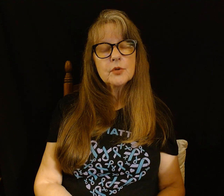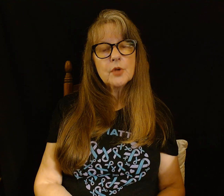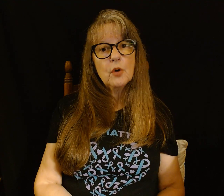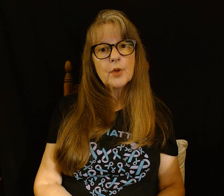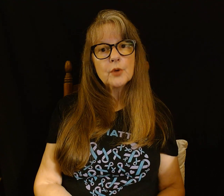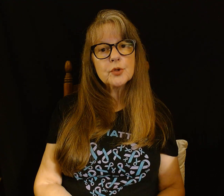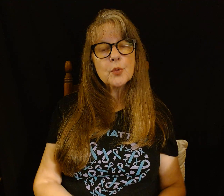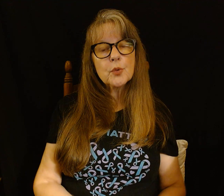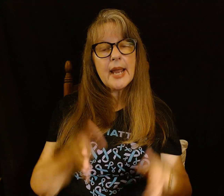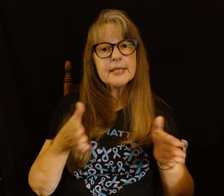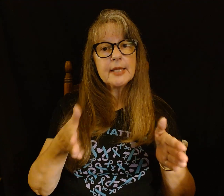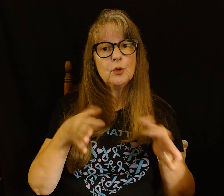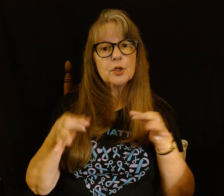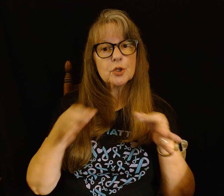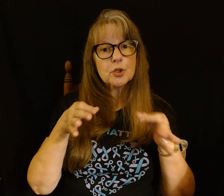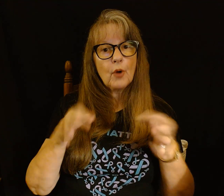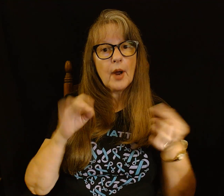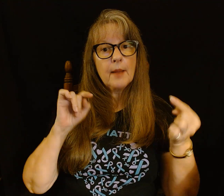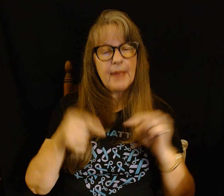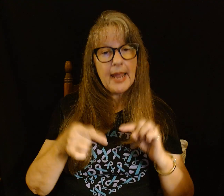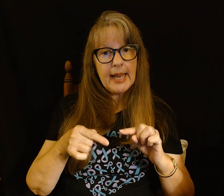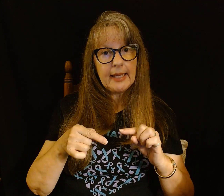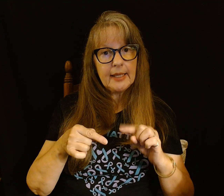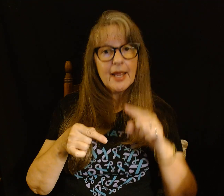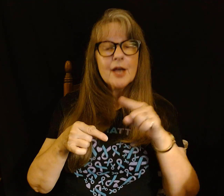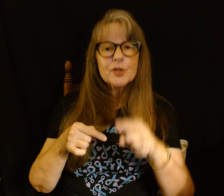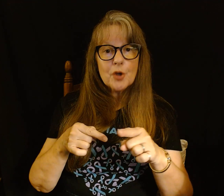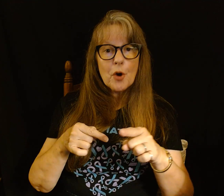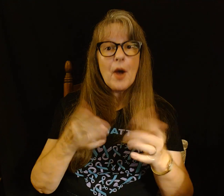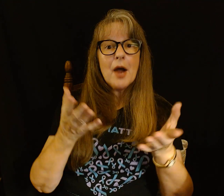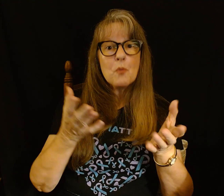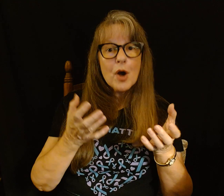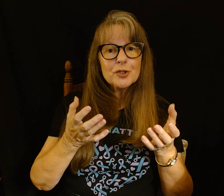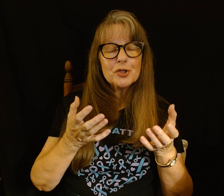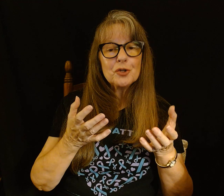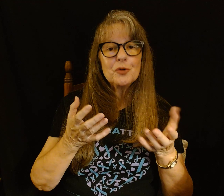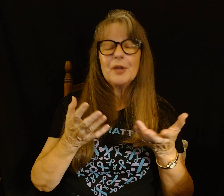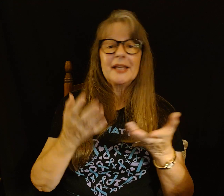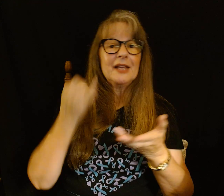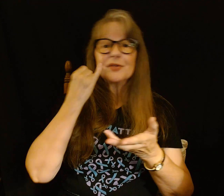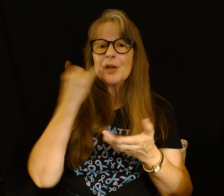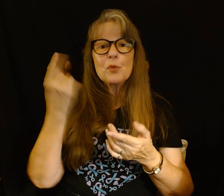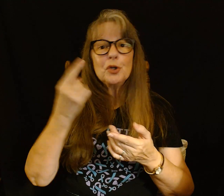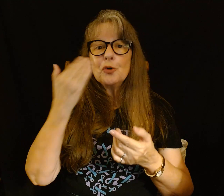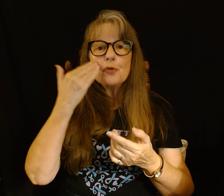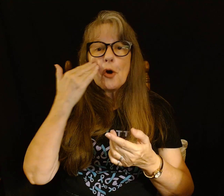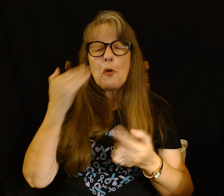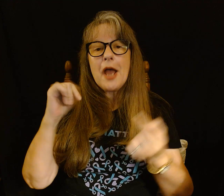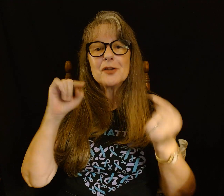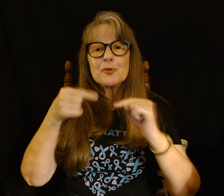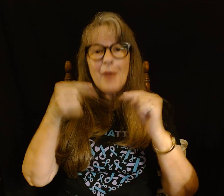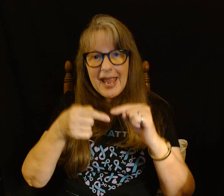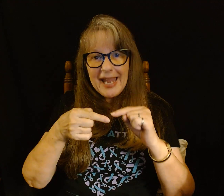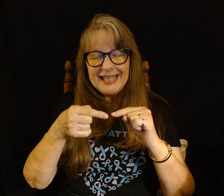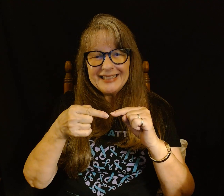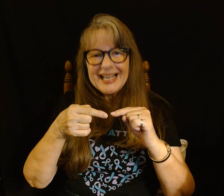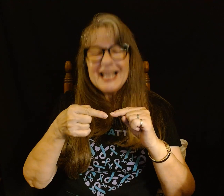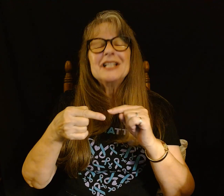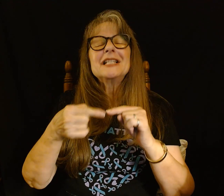So those are the ways that you can describe pain. So I want you, like if someone you know has pain,